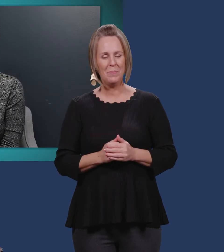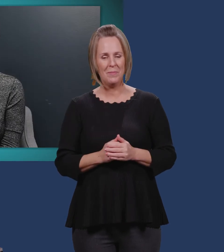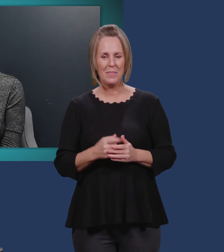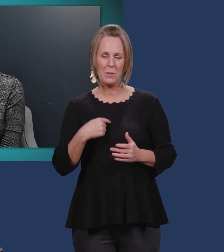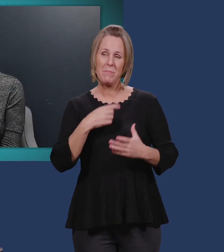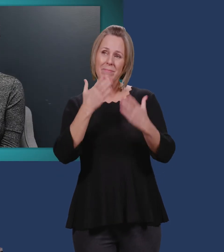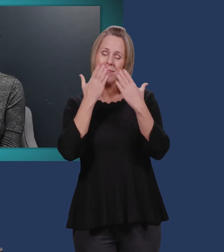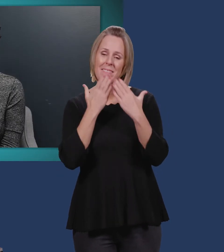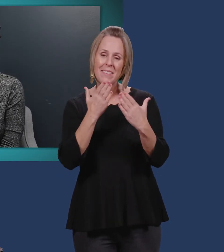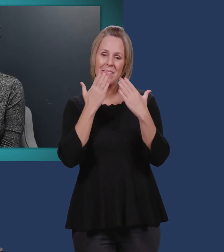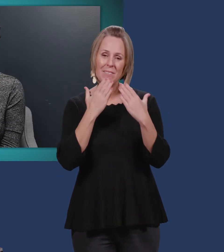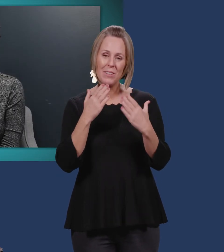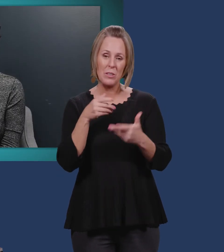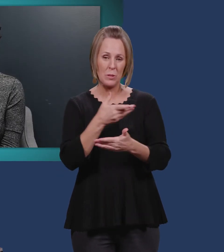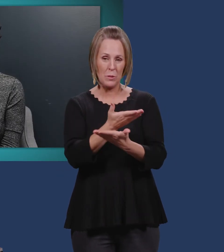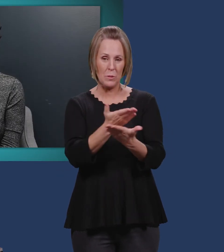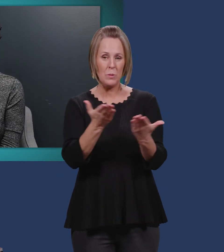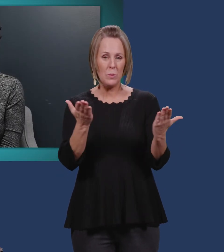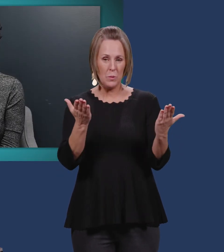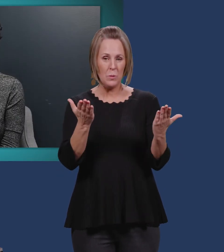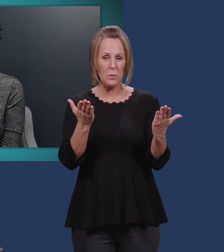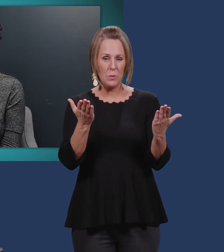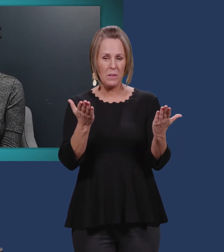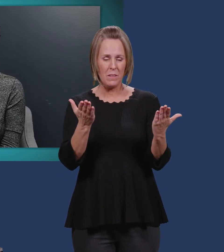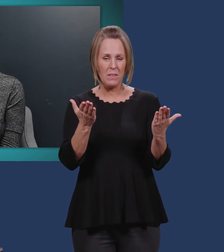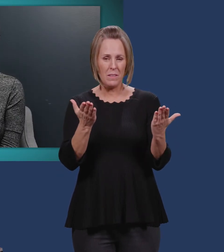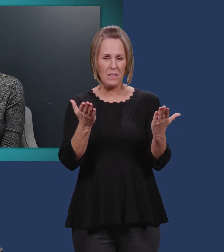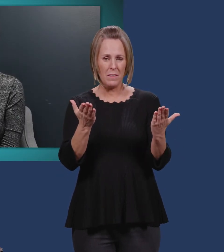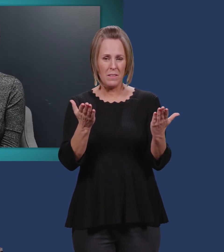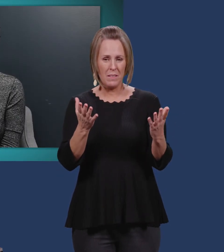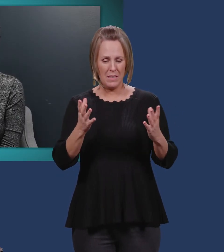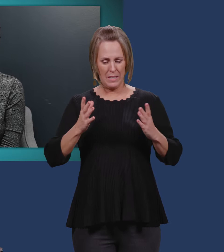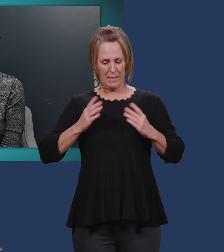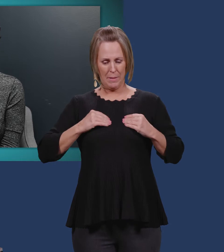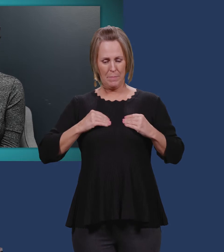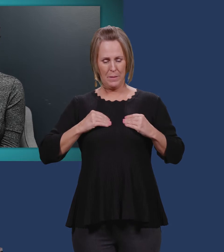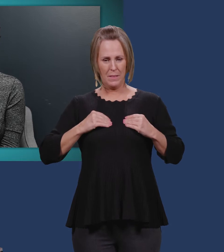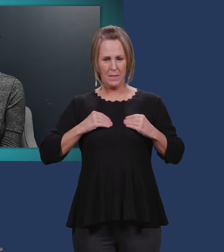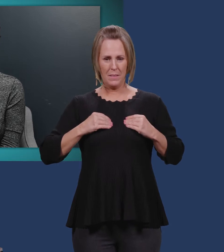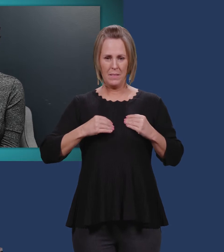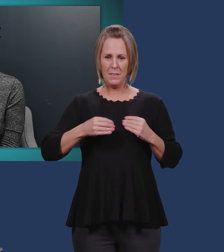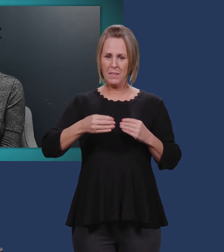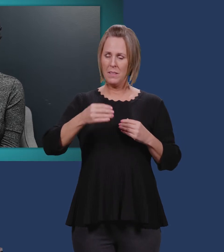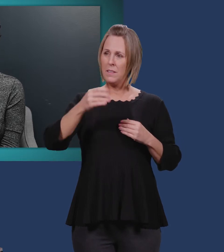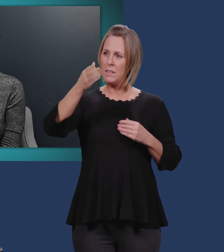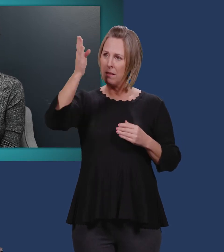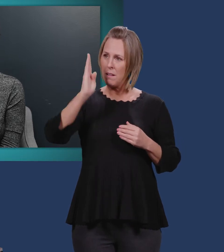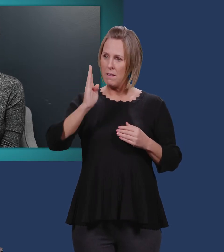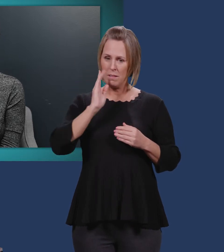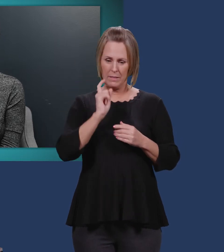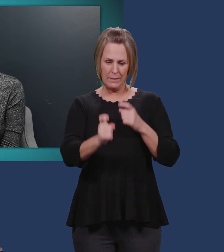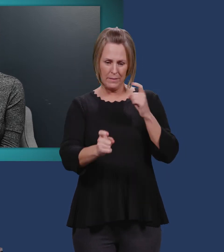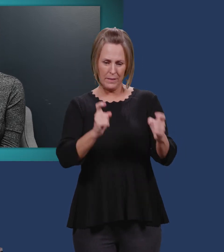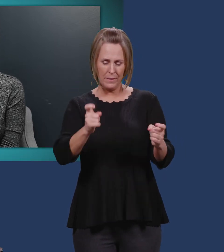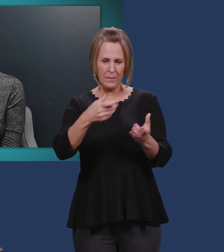so grateful that you all are allowing the Lord to use you in your giving, and you are allowing him to show his faithfulness to you throughout all